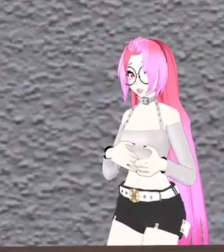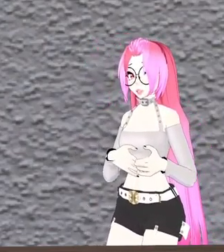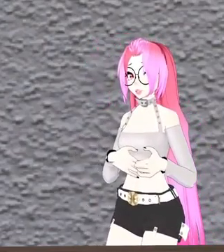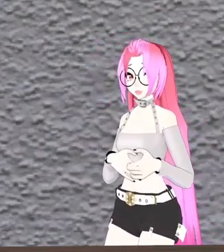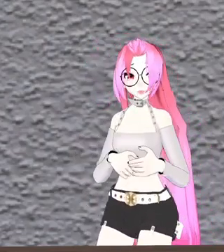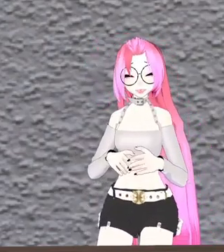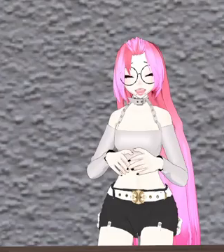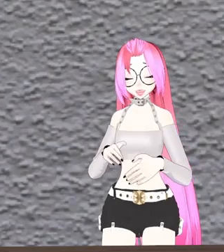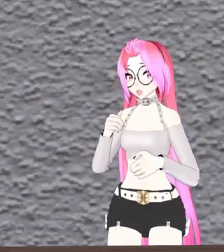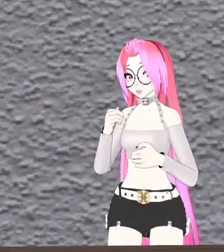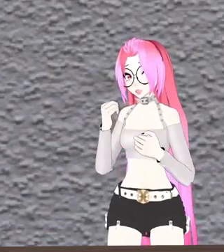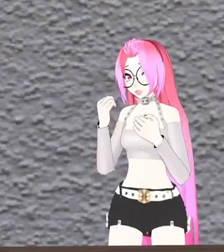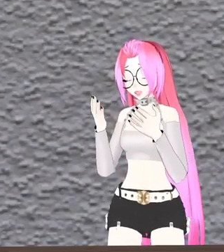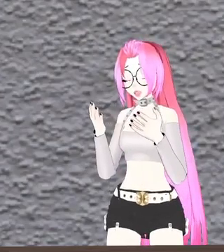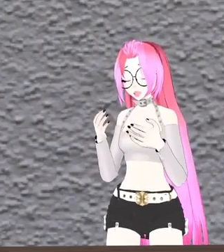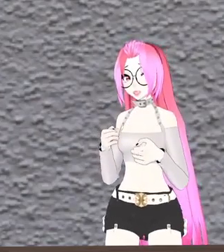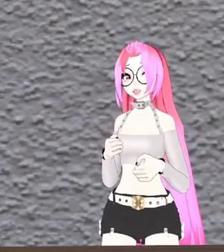but yeah, I hope that answers your question.